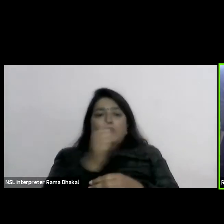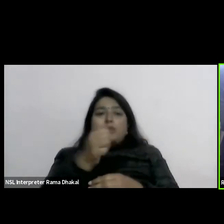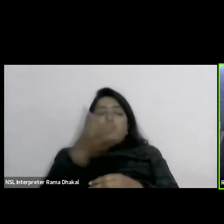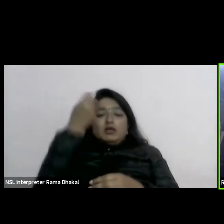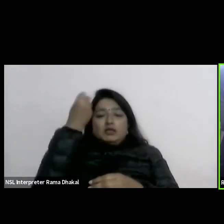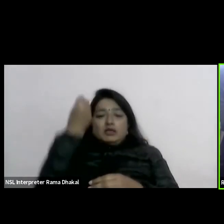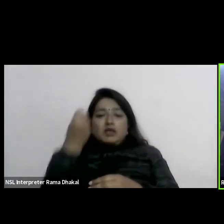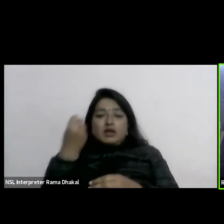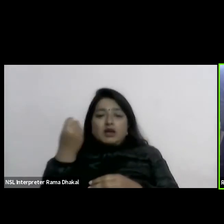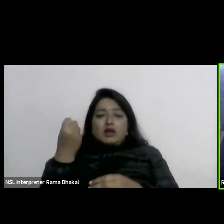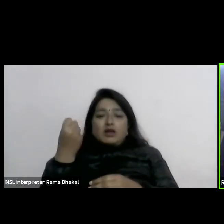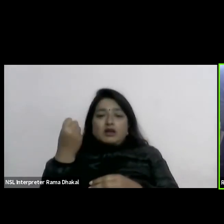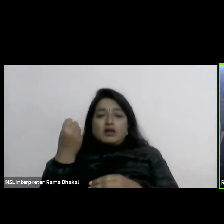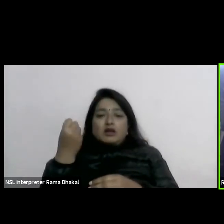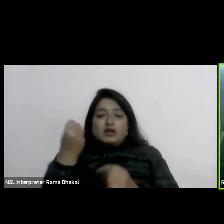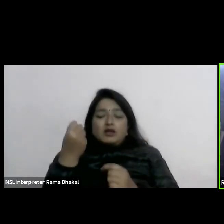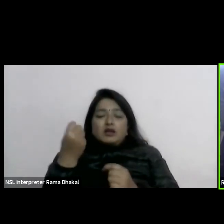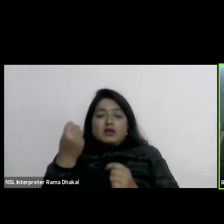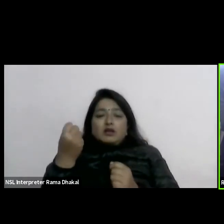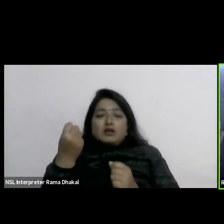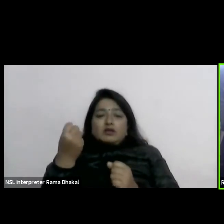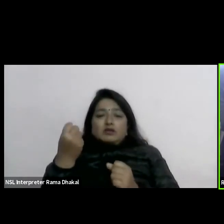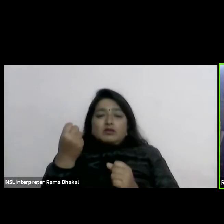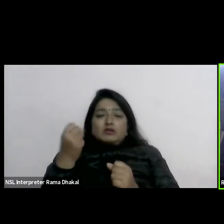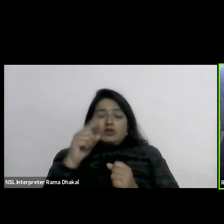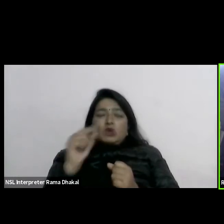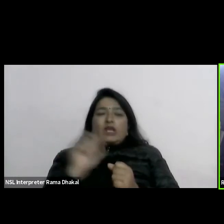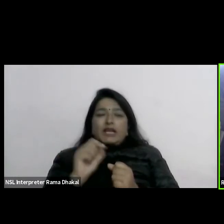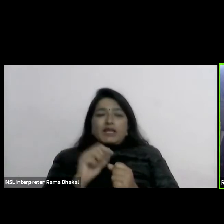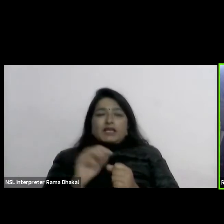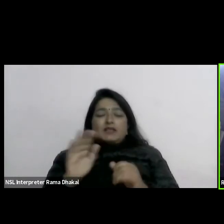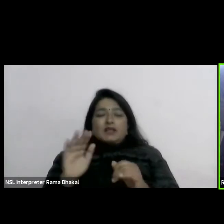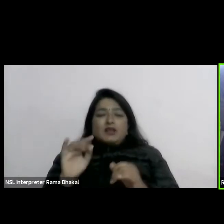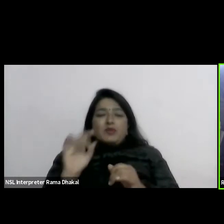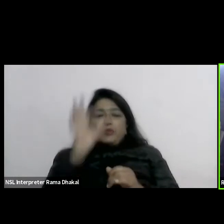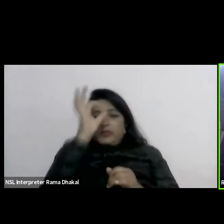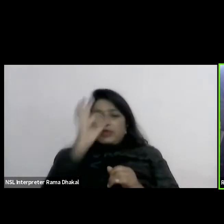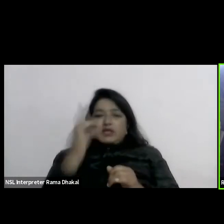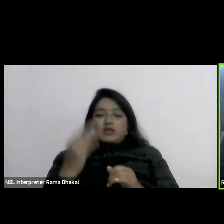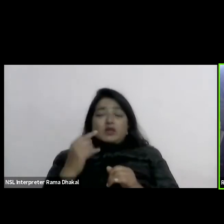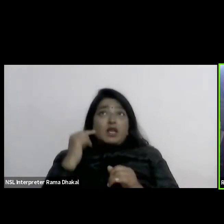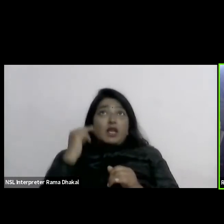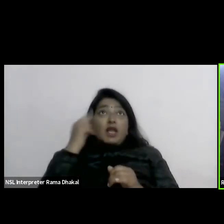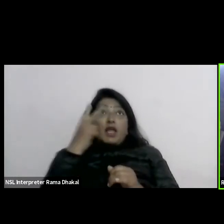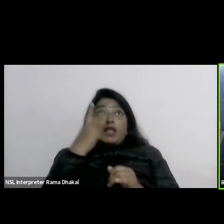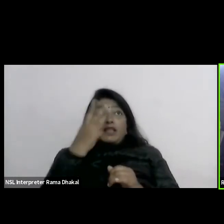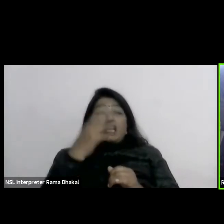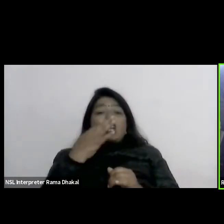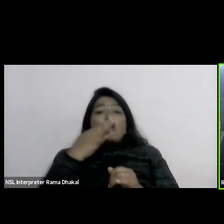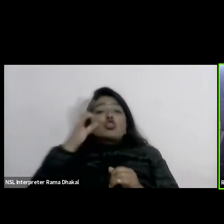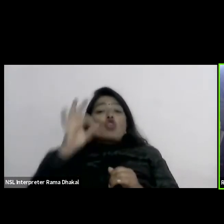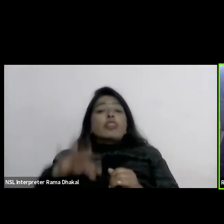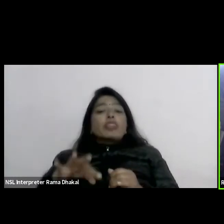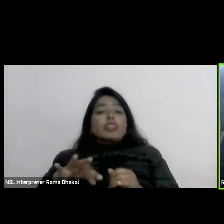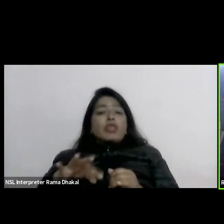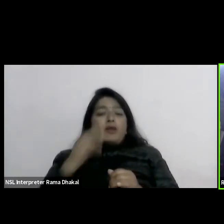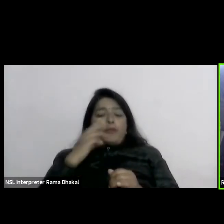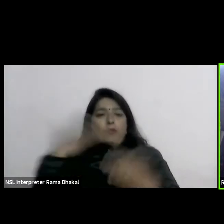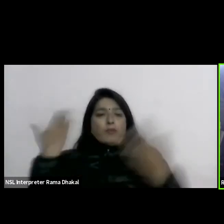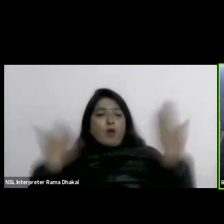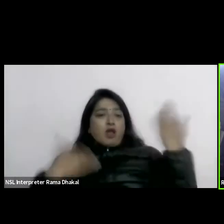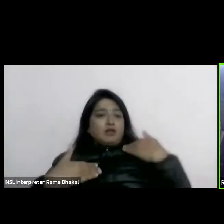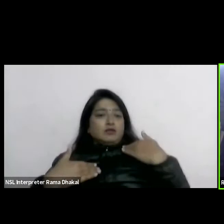our documents, our writings are based on basically witnessing terrible violations.